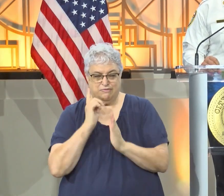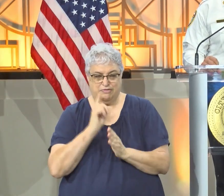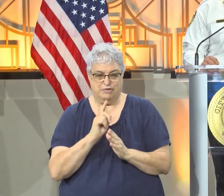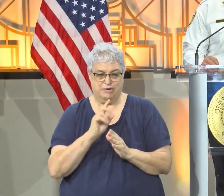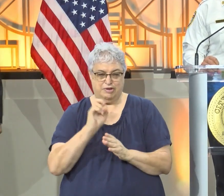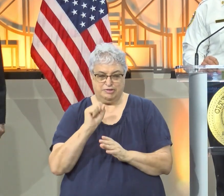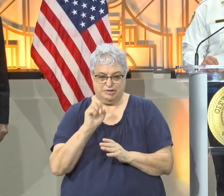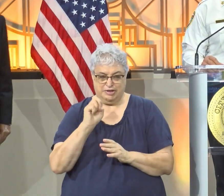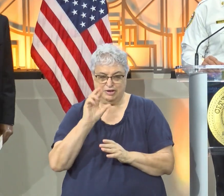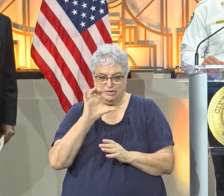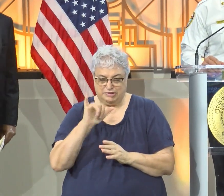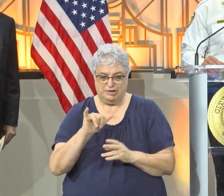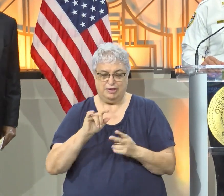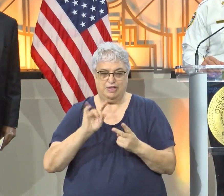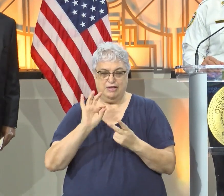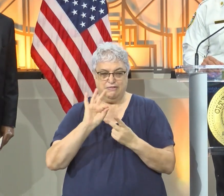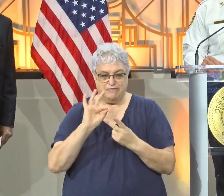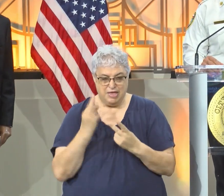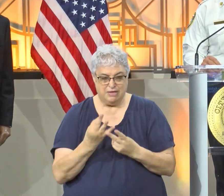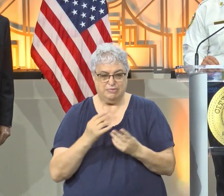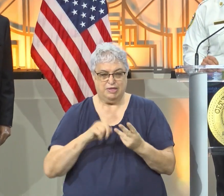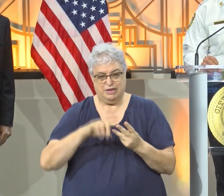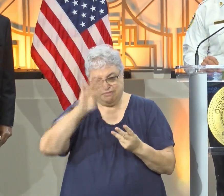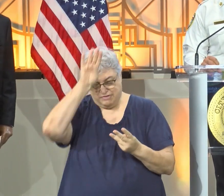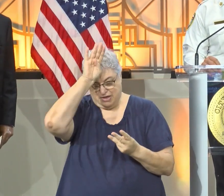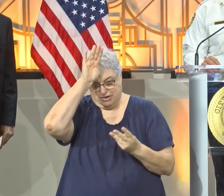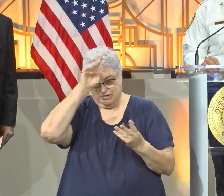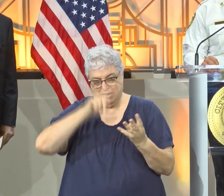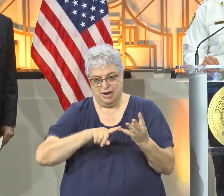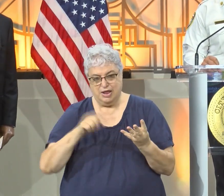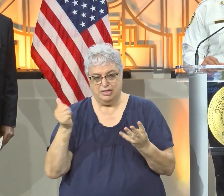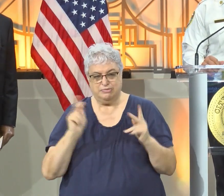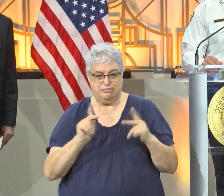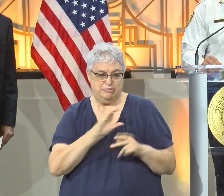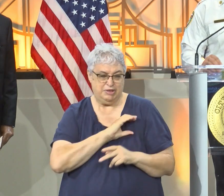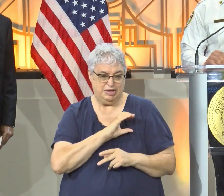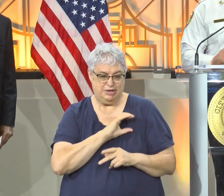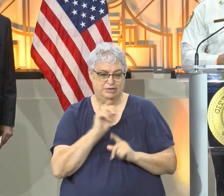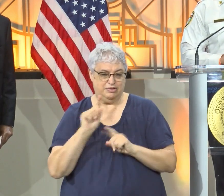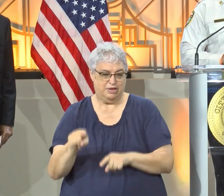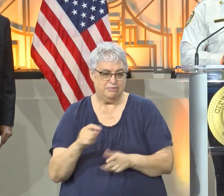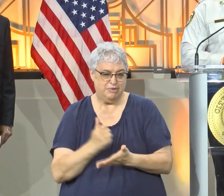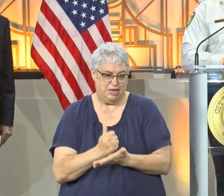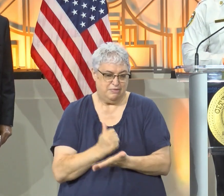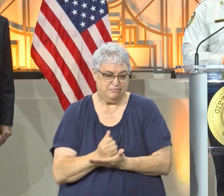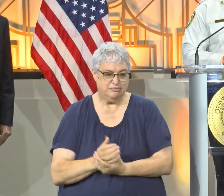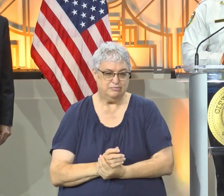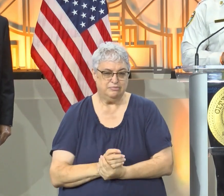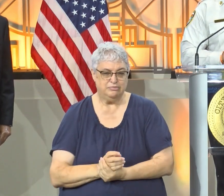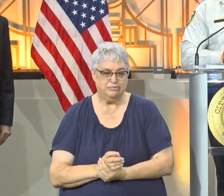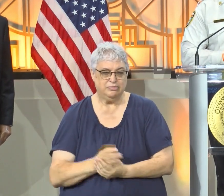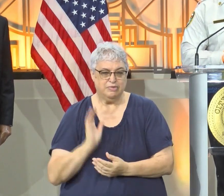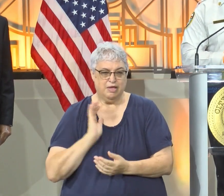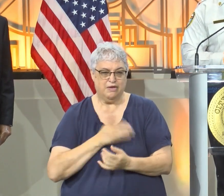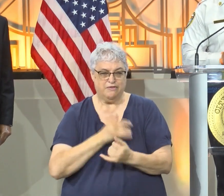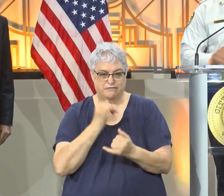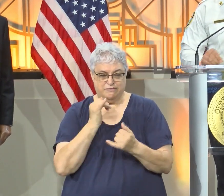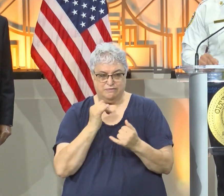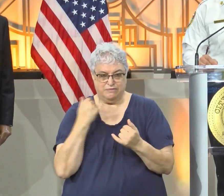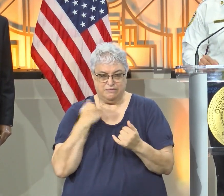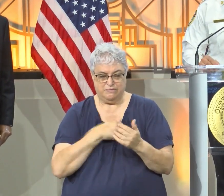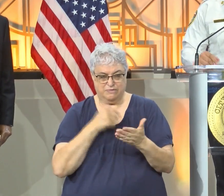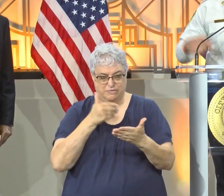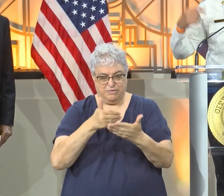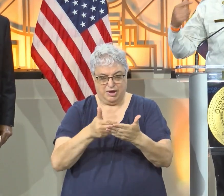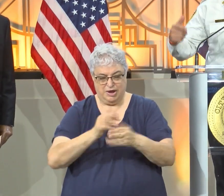rest of the fire department and first responders in the city of Houston in your prayers. Today we're finalizing our logistical planning